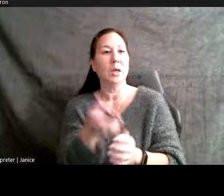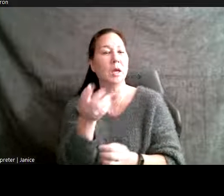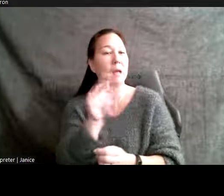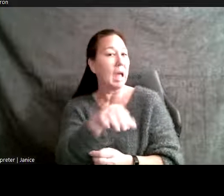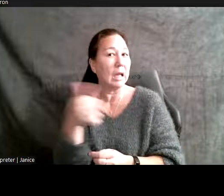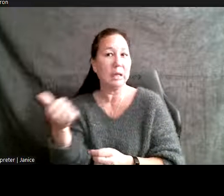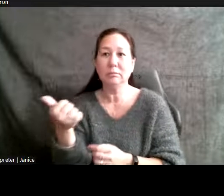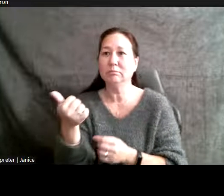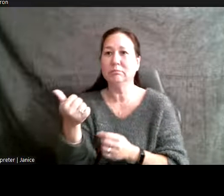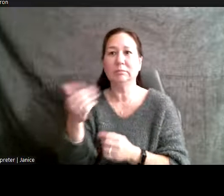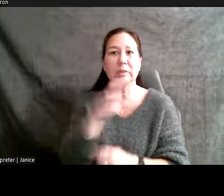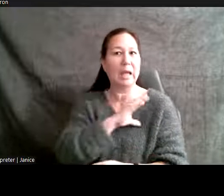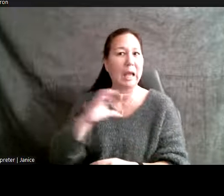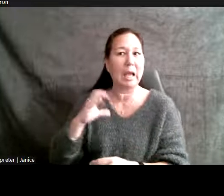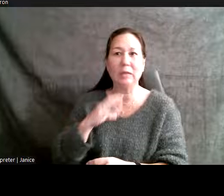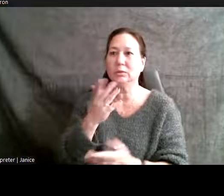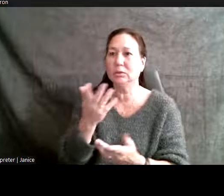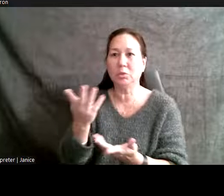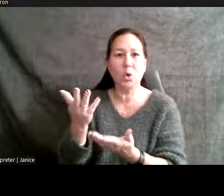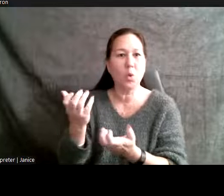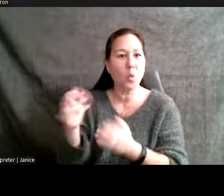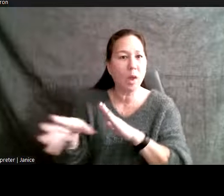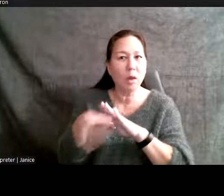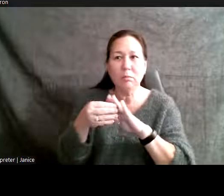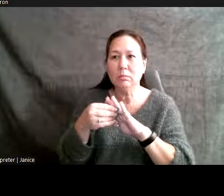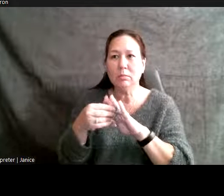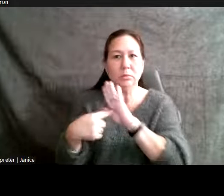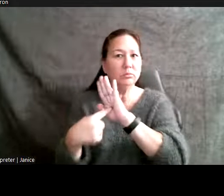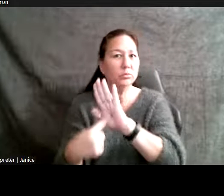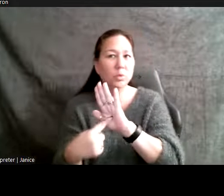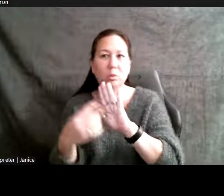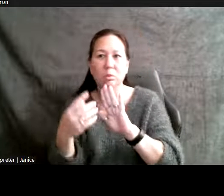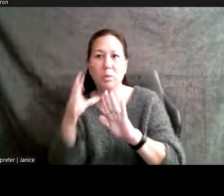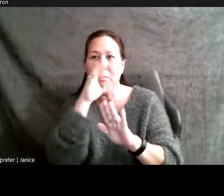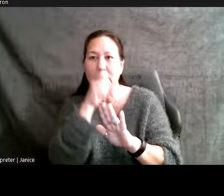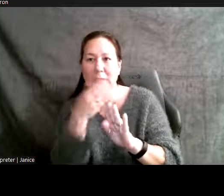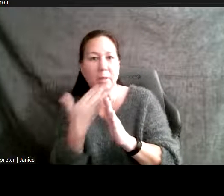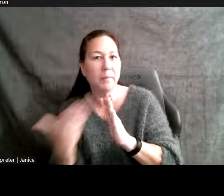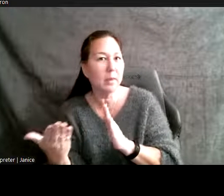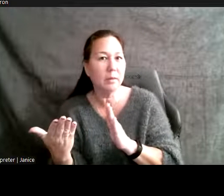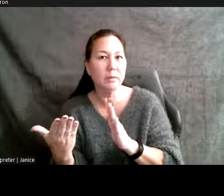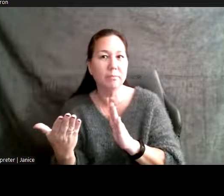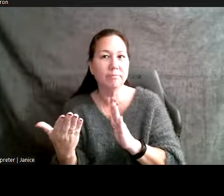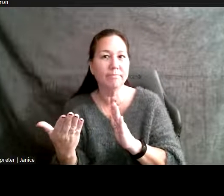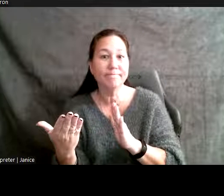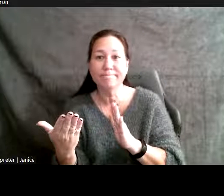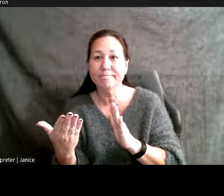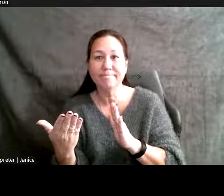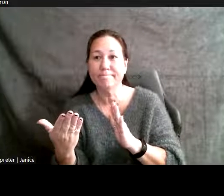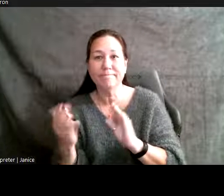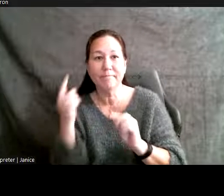issues within these topic areas that they'd like to highlight at this time? I don't think so.